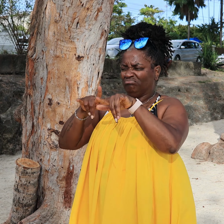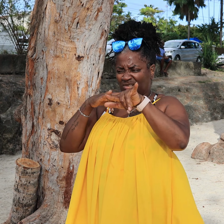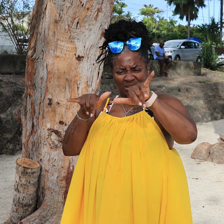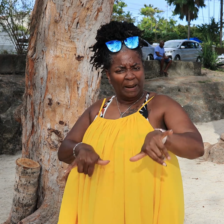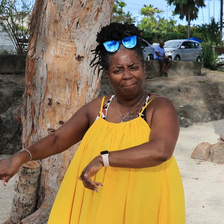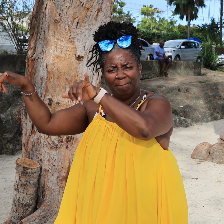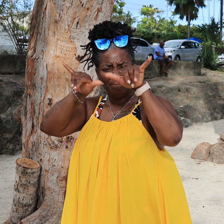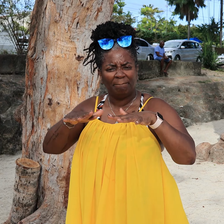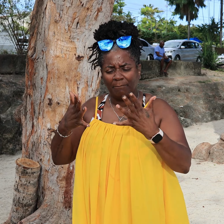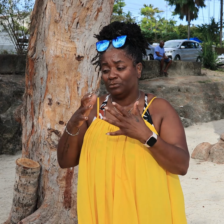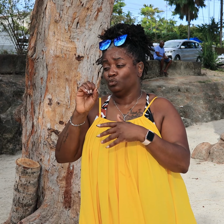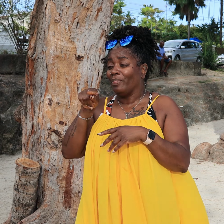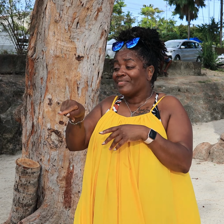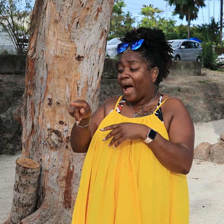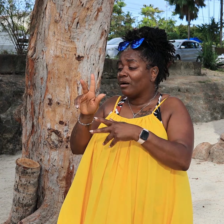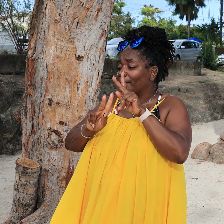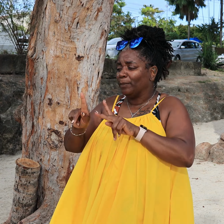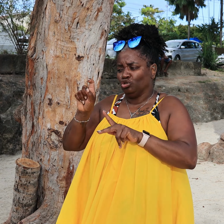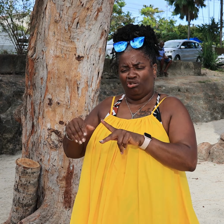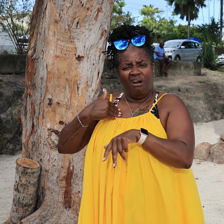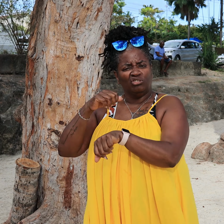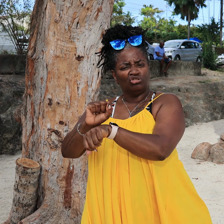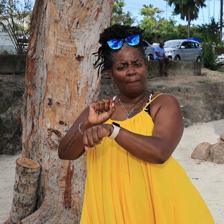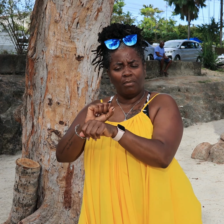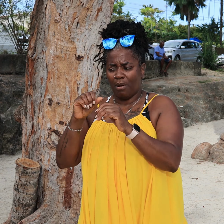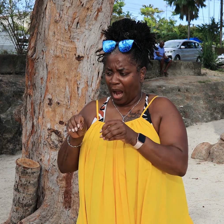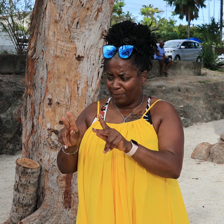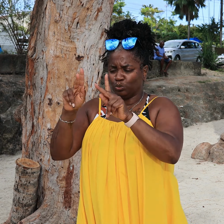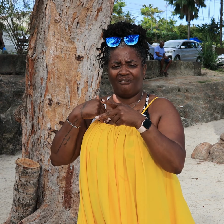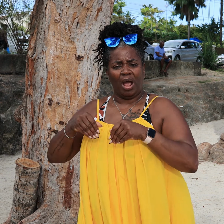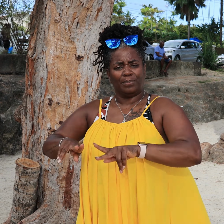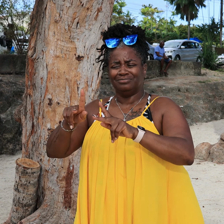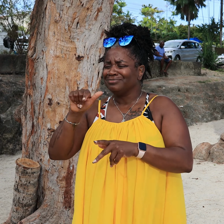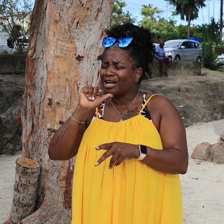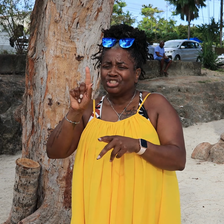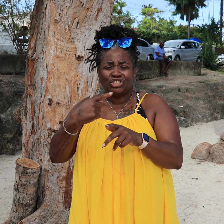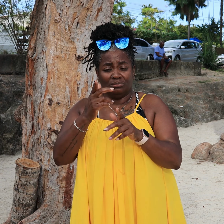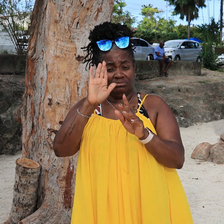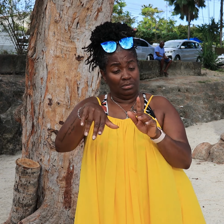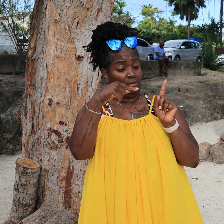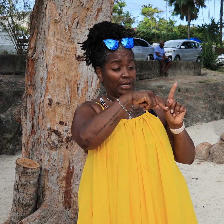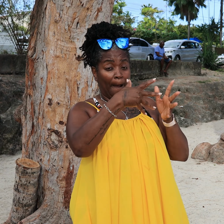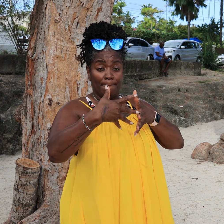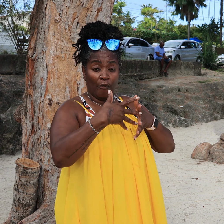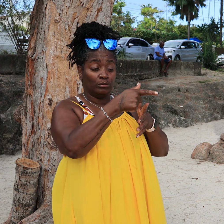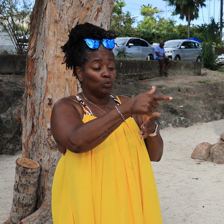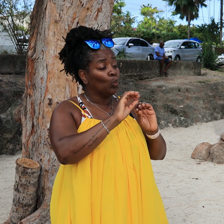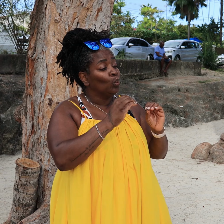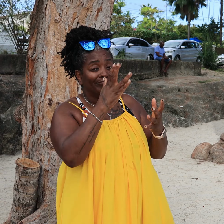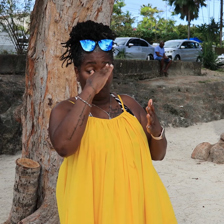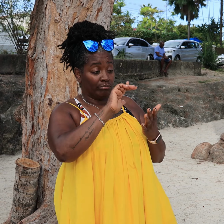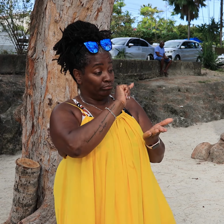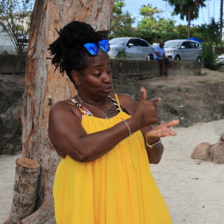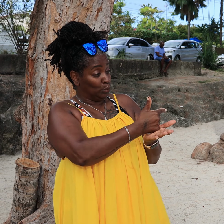know about, because they're all the same. They should have job opportunities. In America, the deaf